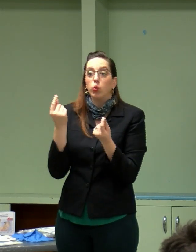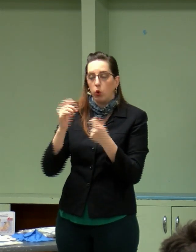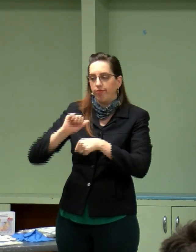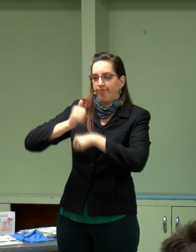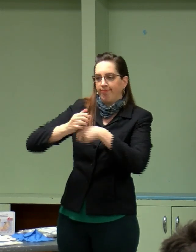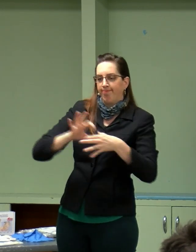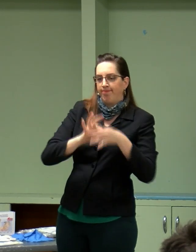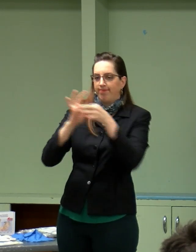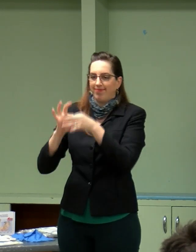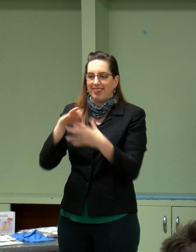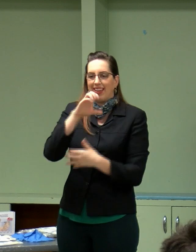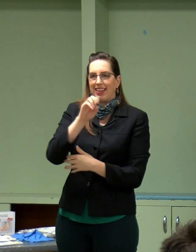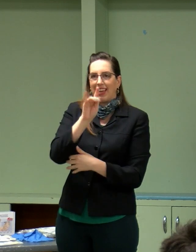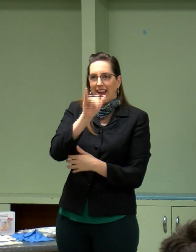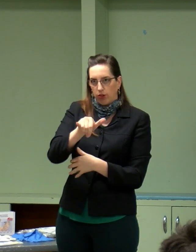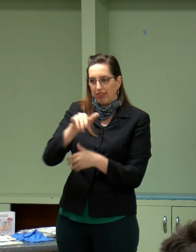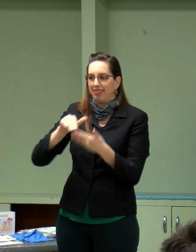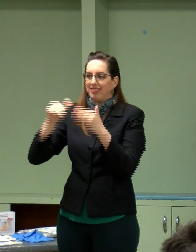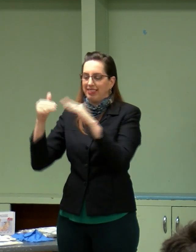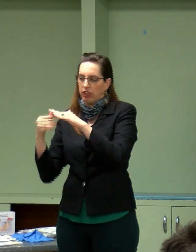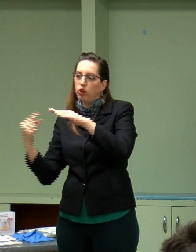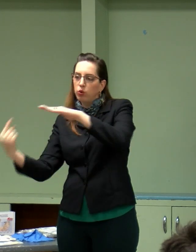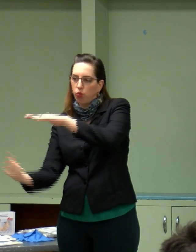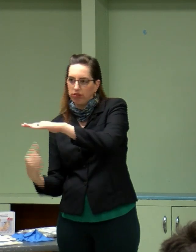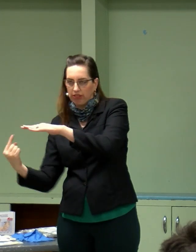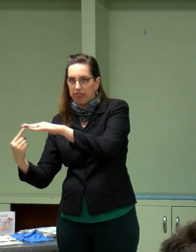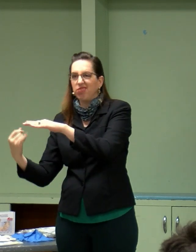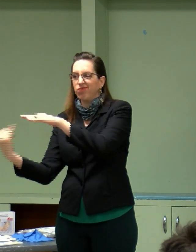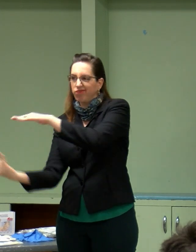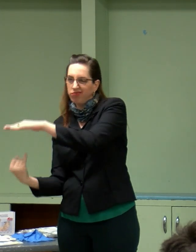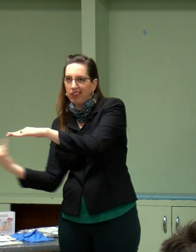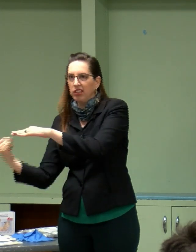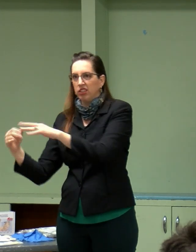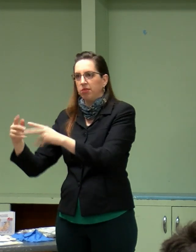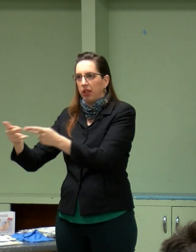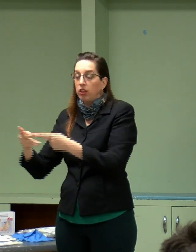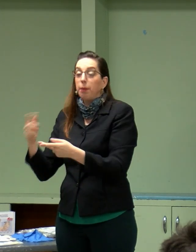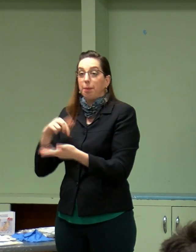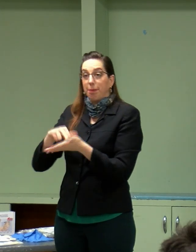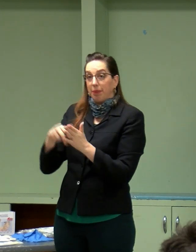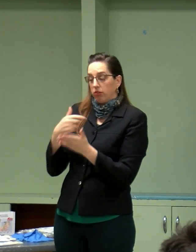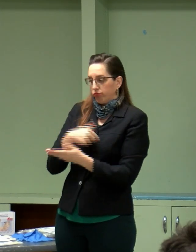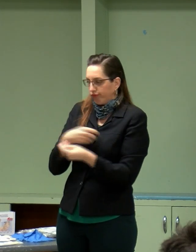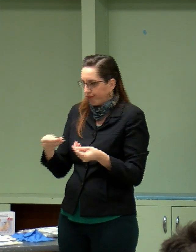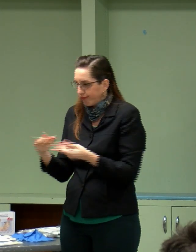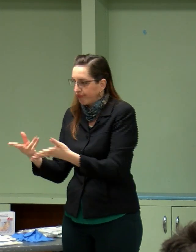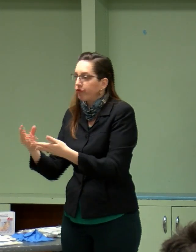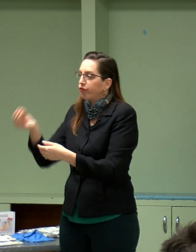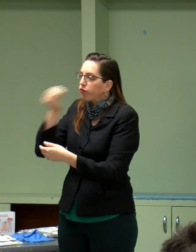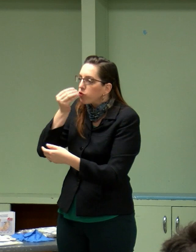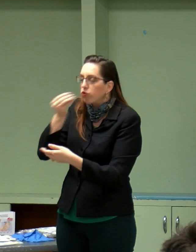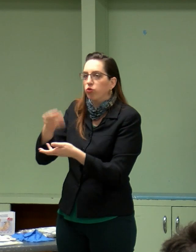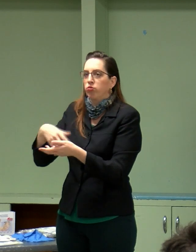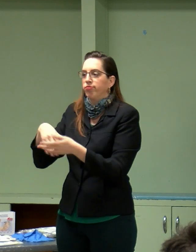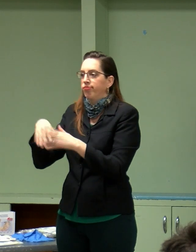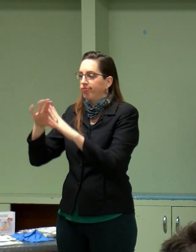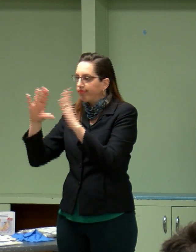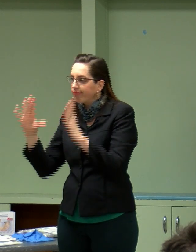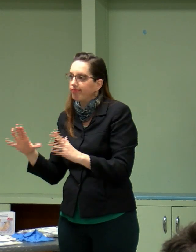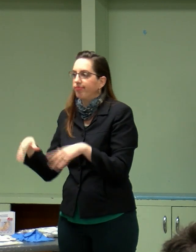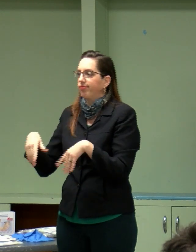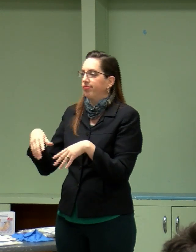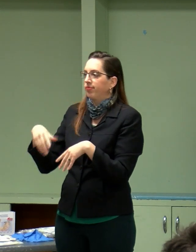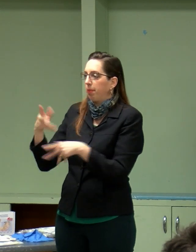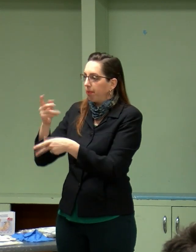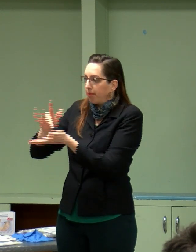and county quarantine and isolation facility, providing shelter, food, and medical care to enable individuals